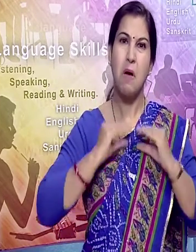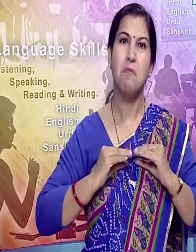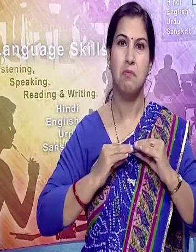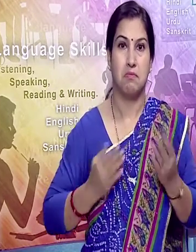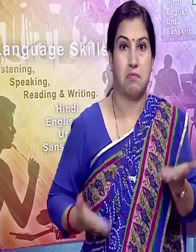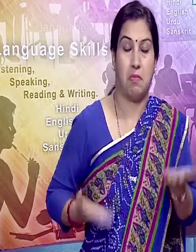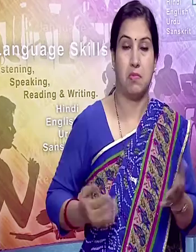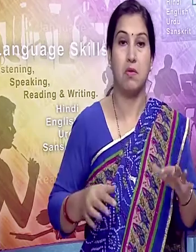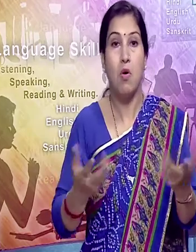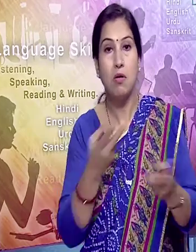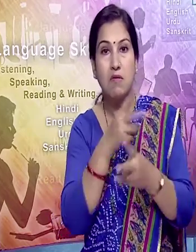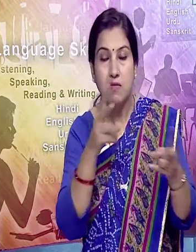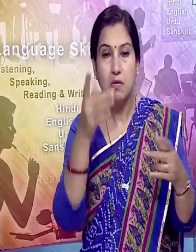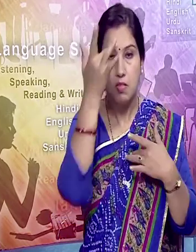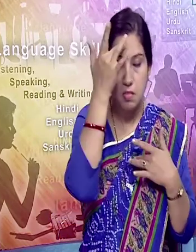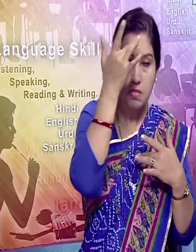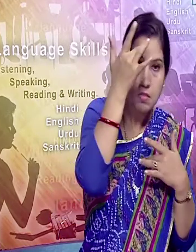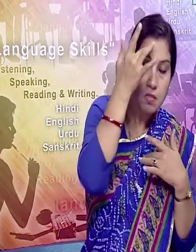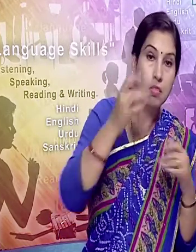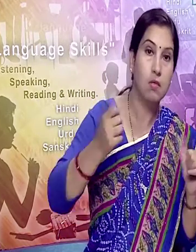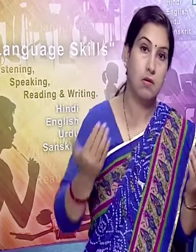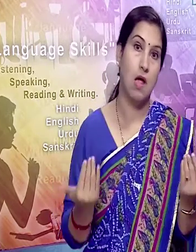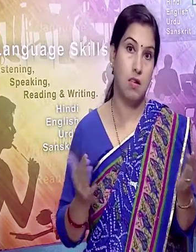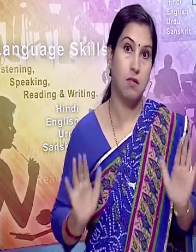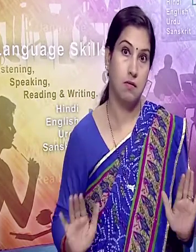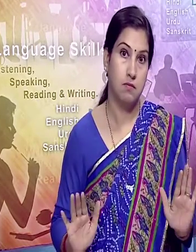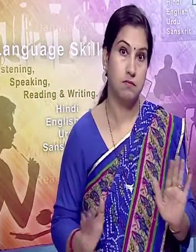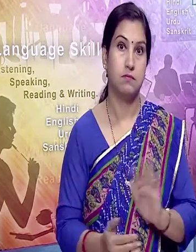different kinds of deficiency diseases can occur.